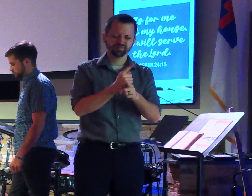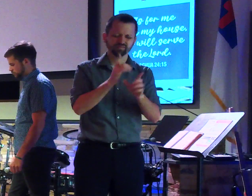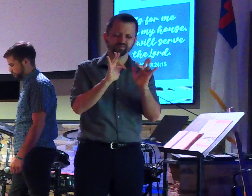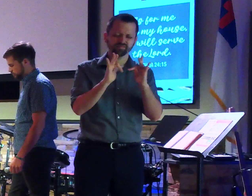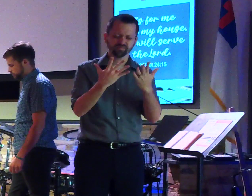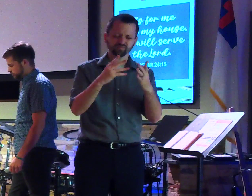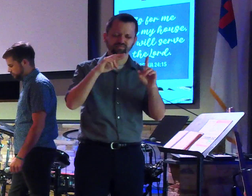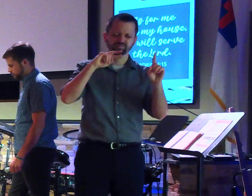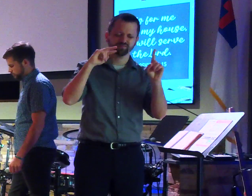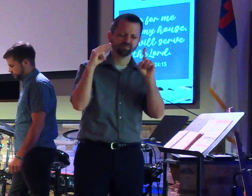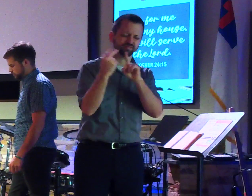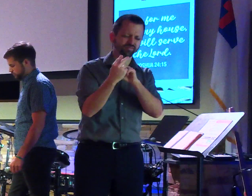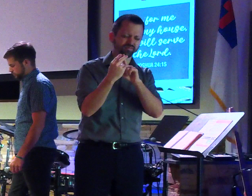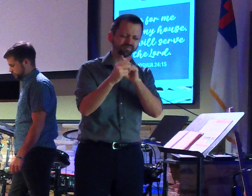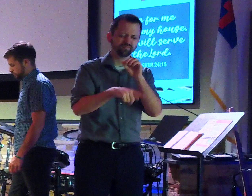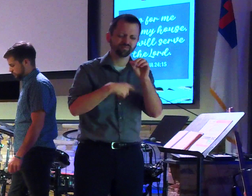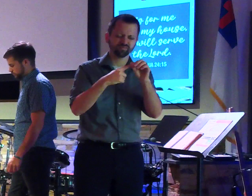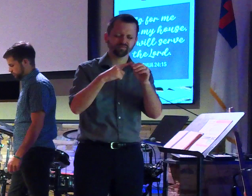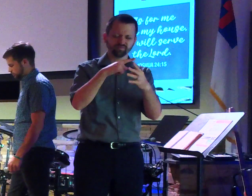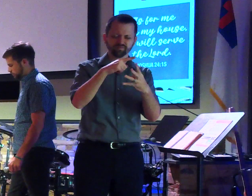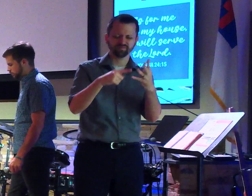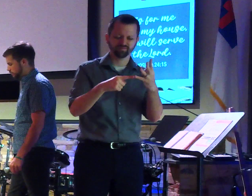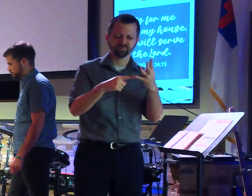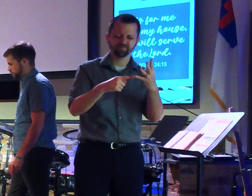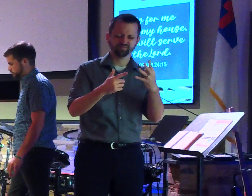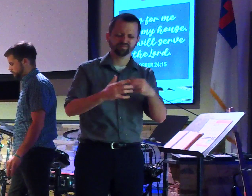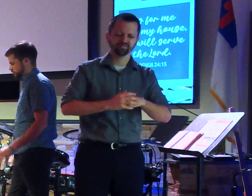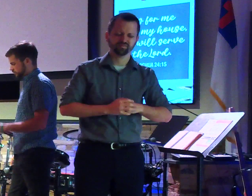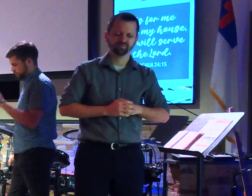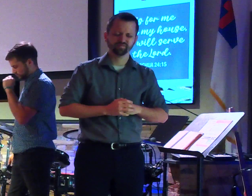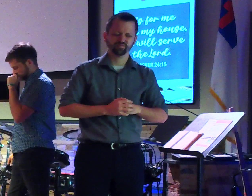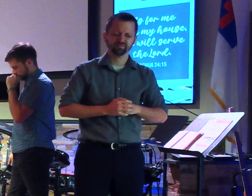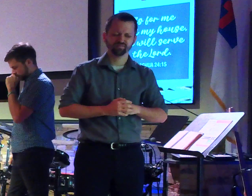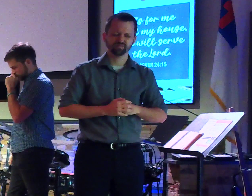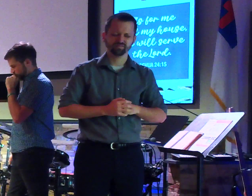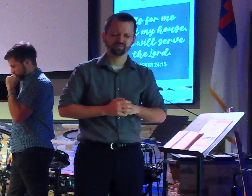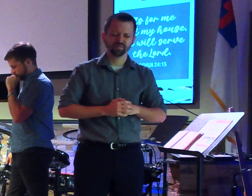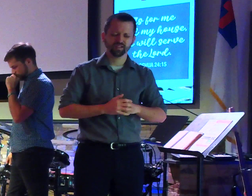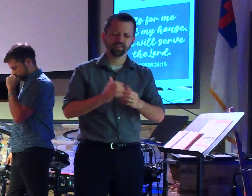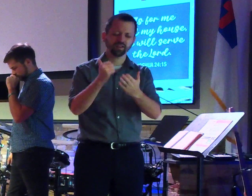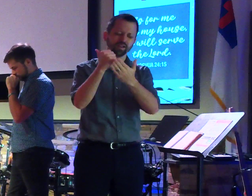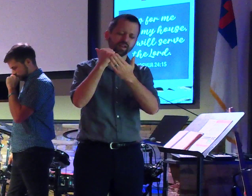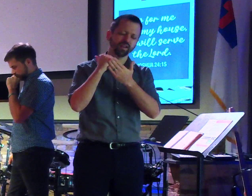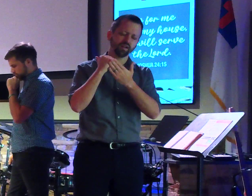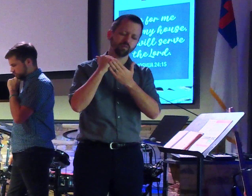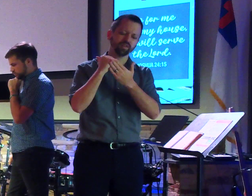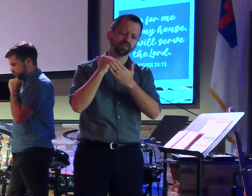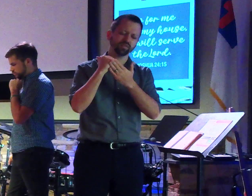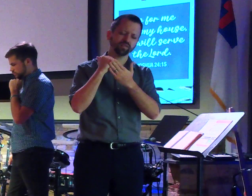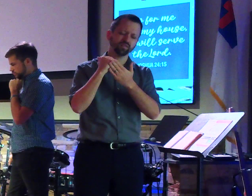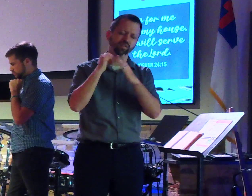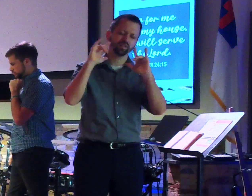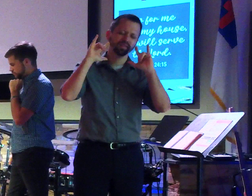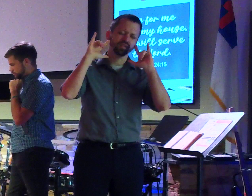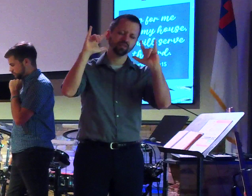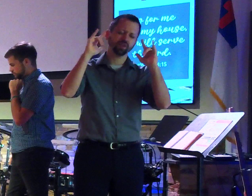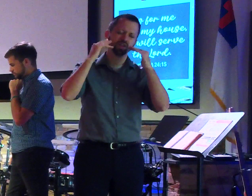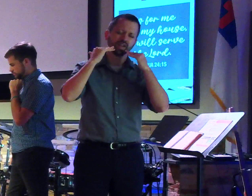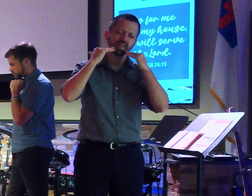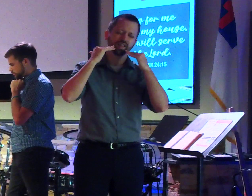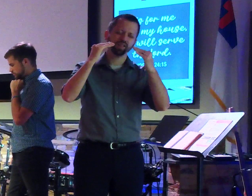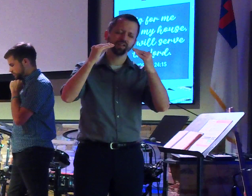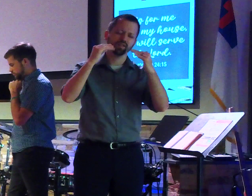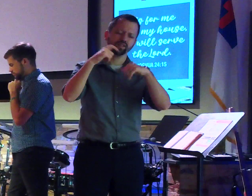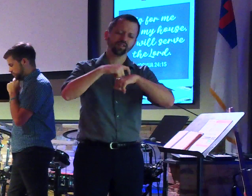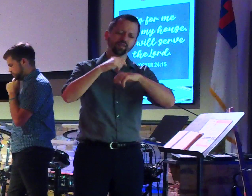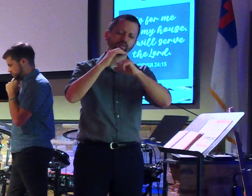perspective on these things. So God, help us. We love you. We thank you for this time that we've had to worship